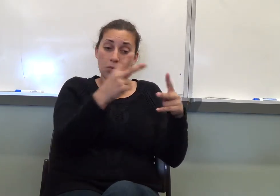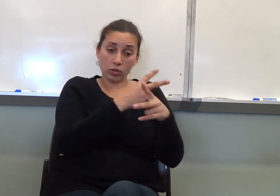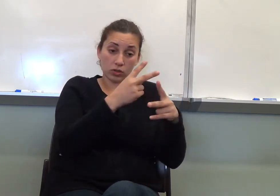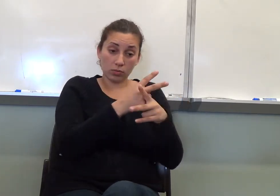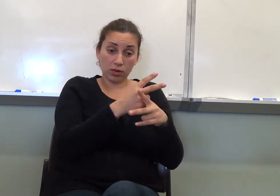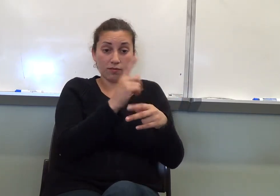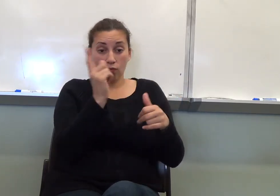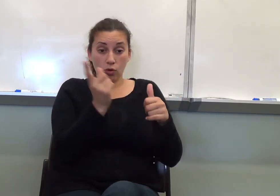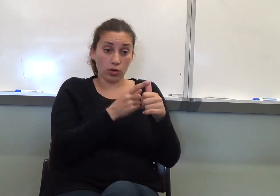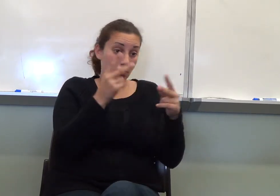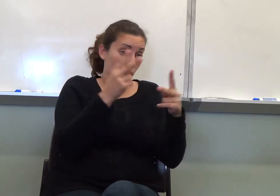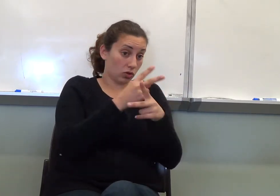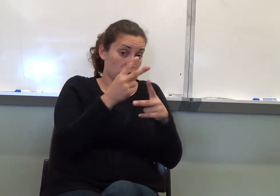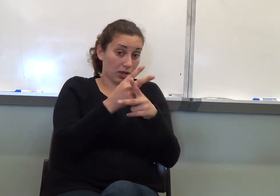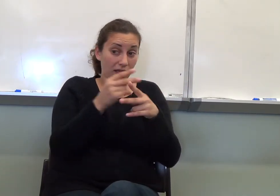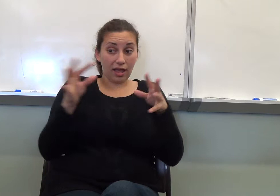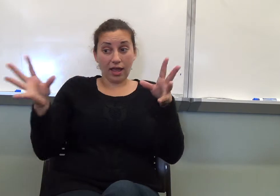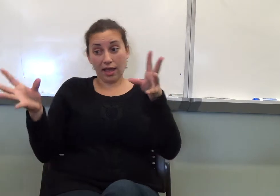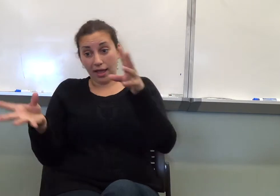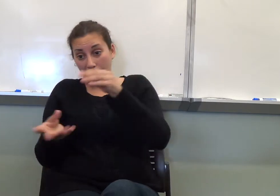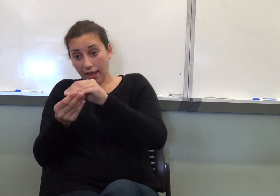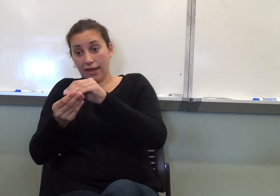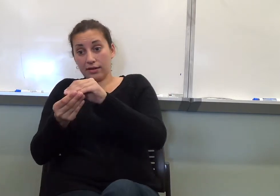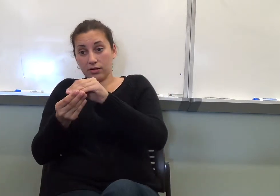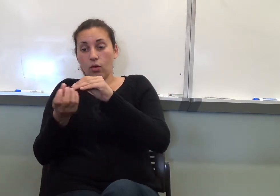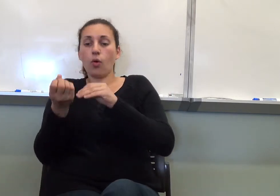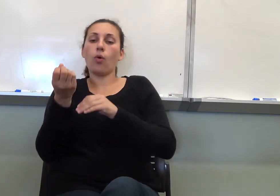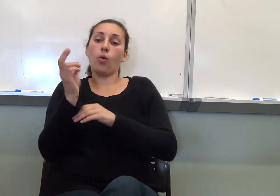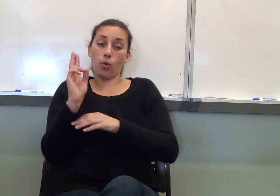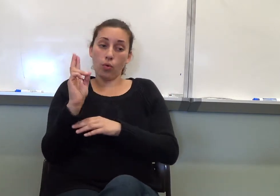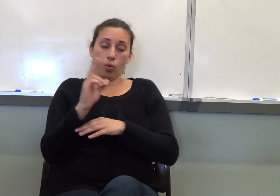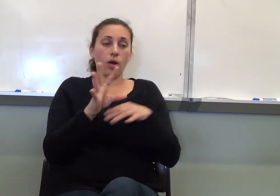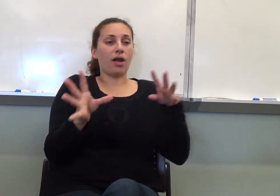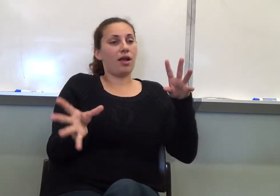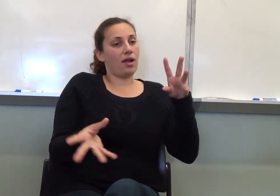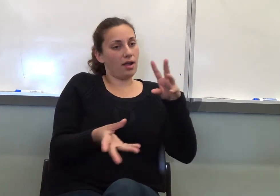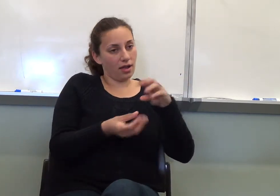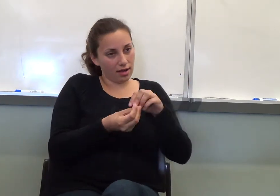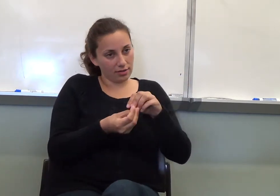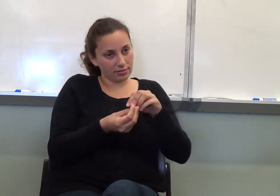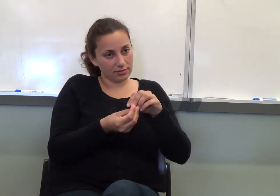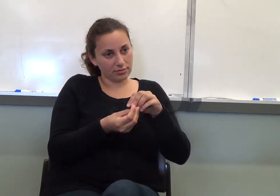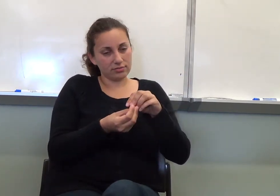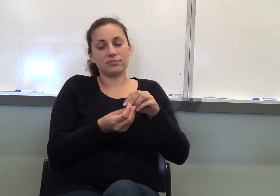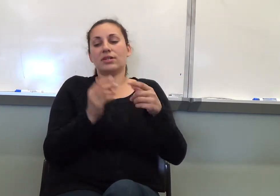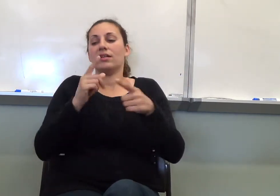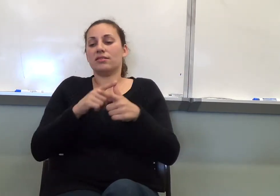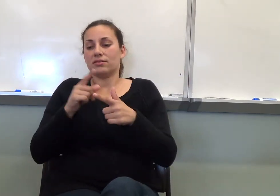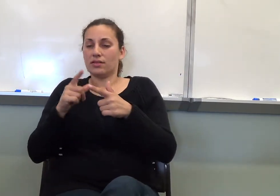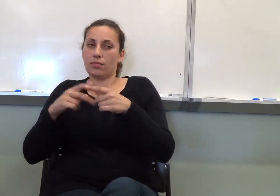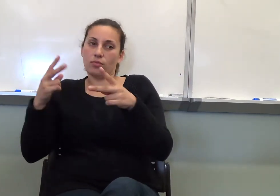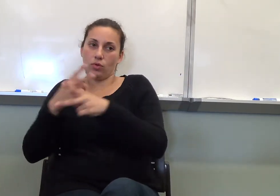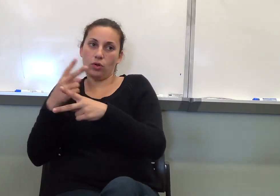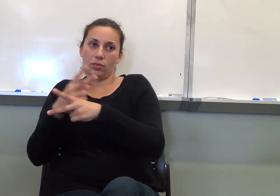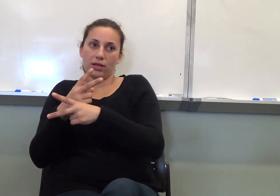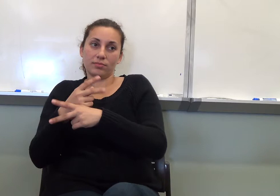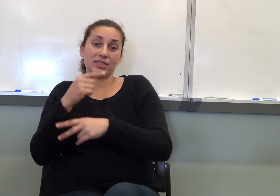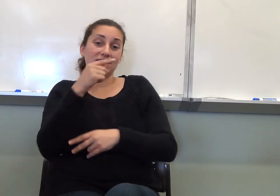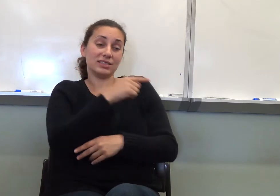okay. Now, why is this that? Well, because this really means opposite. And opposite always means